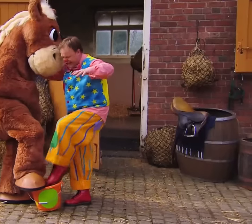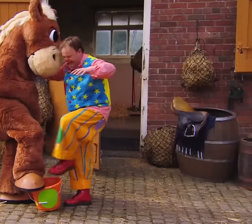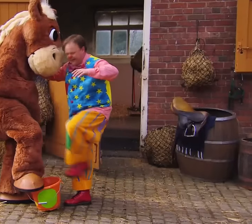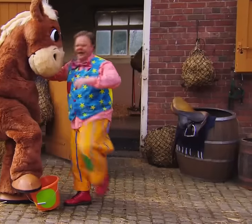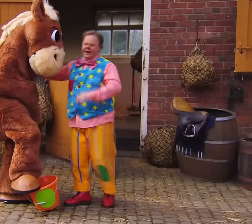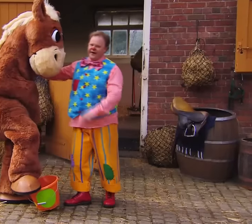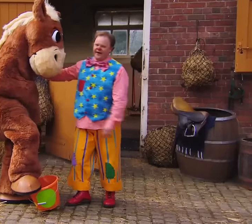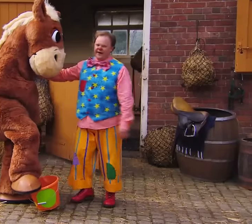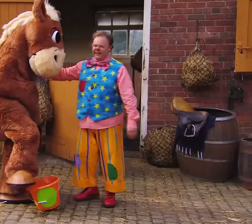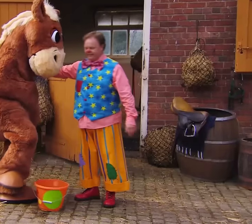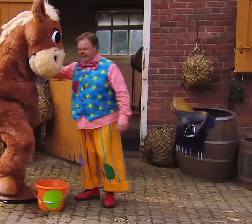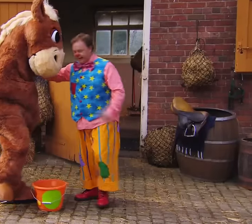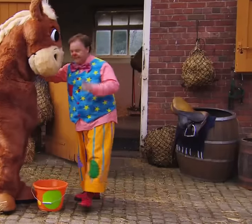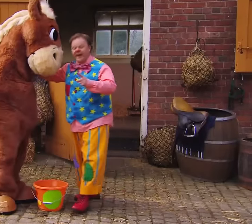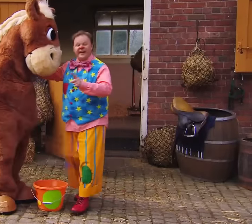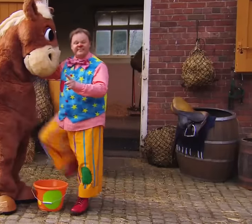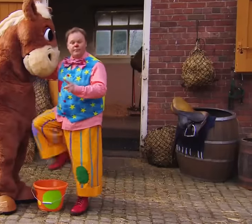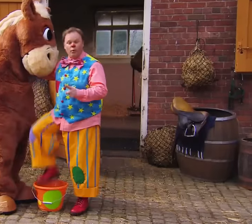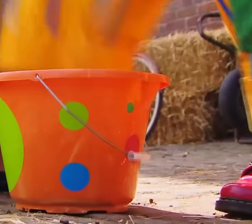you. Oh, that's better. I'll get some water.